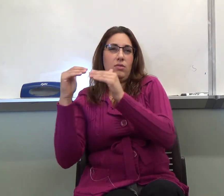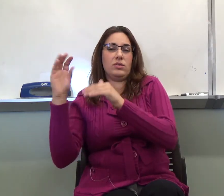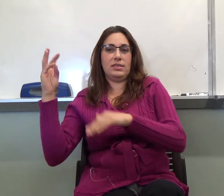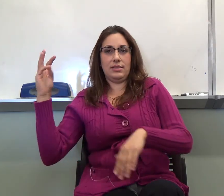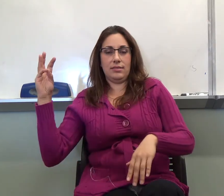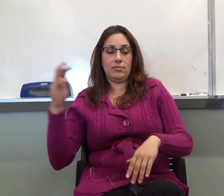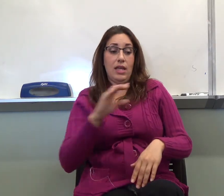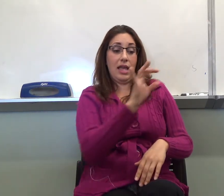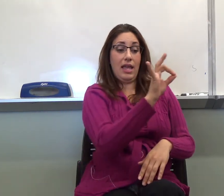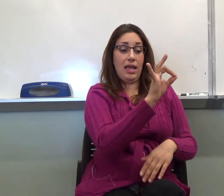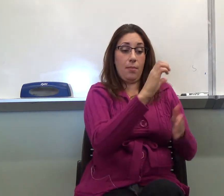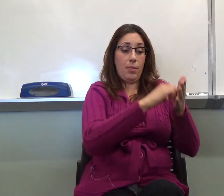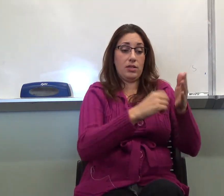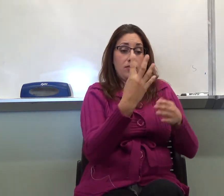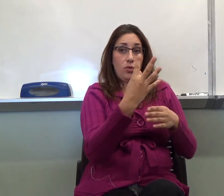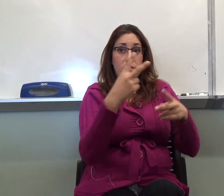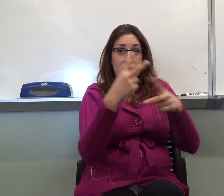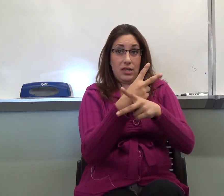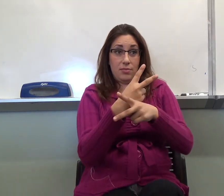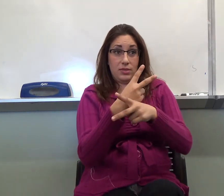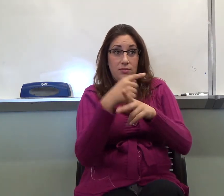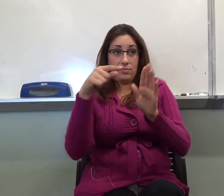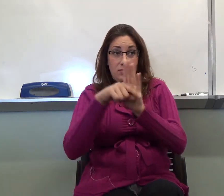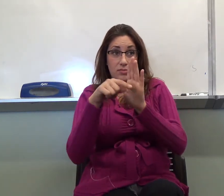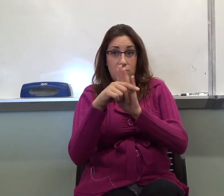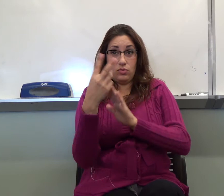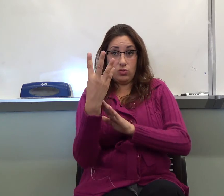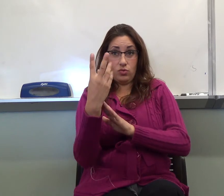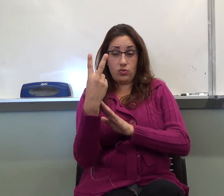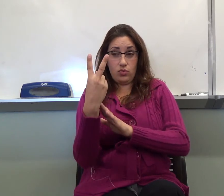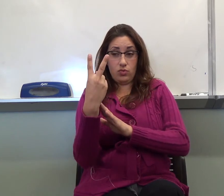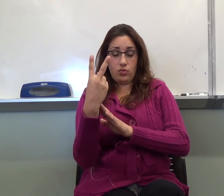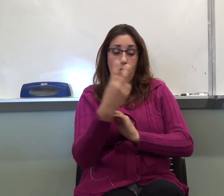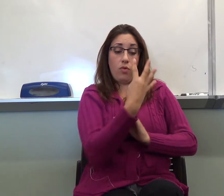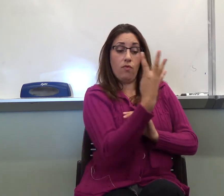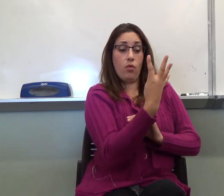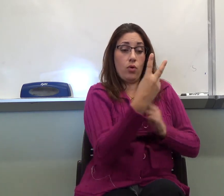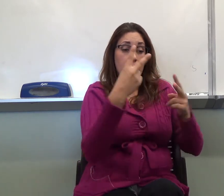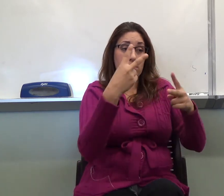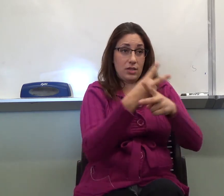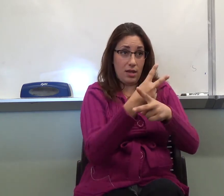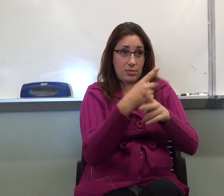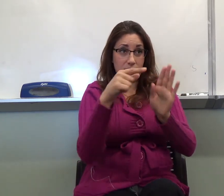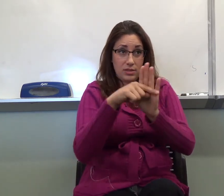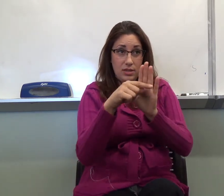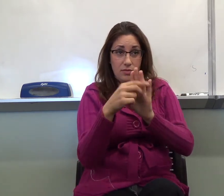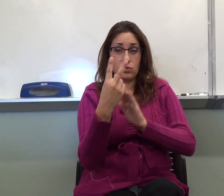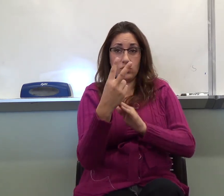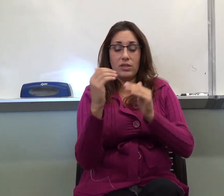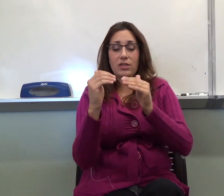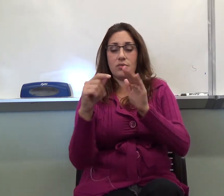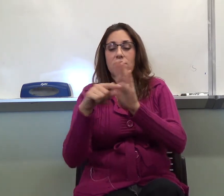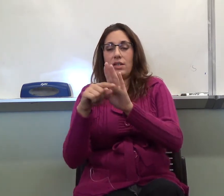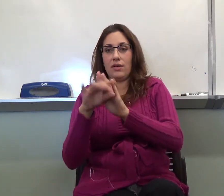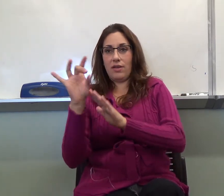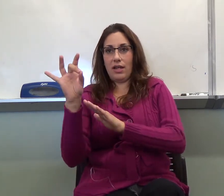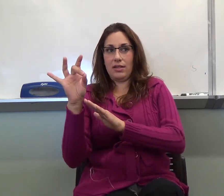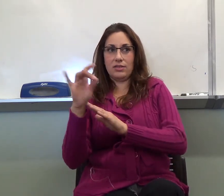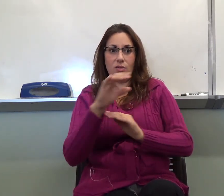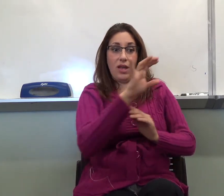minus 4 times minus 2. Well, 4 times minus 2 is minus 8. So 8 minus a minus 8 is 8